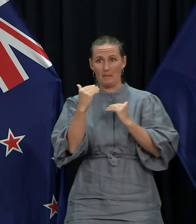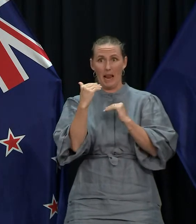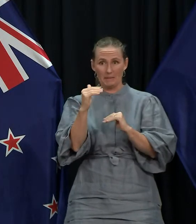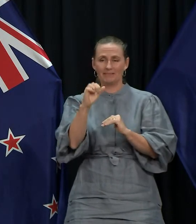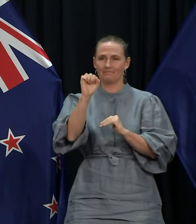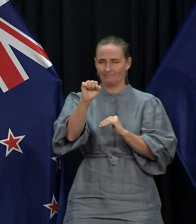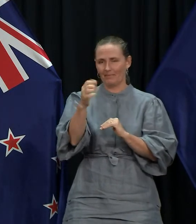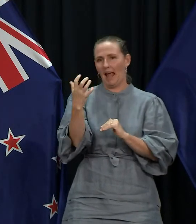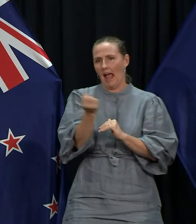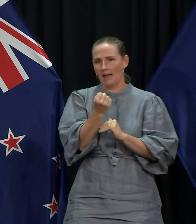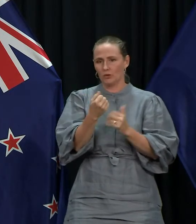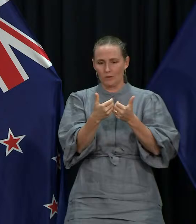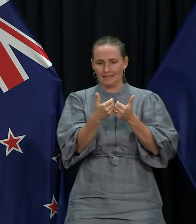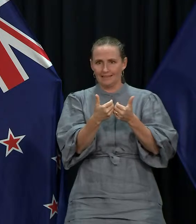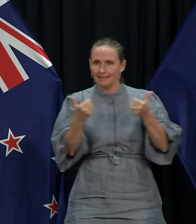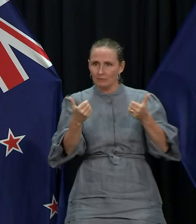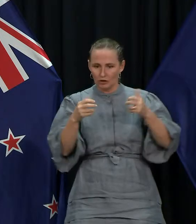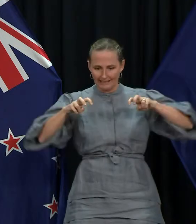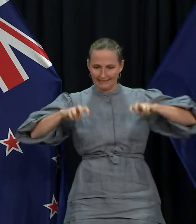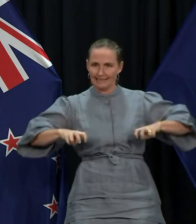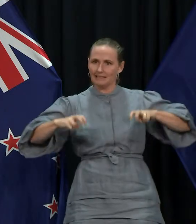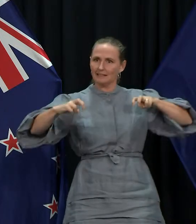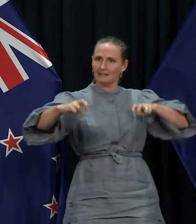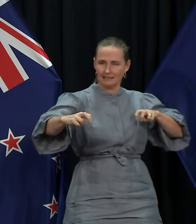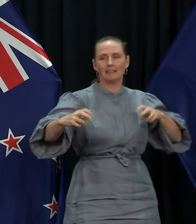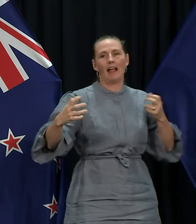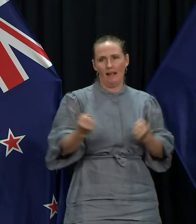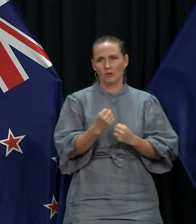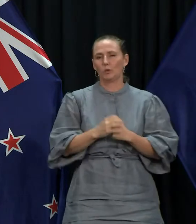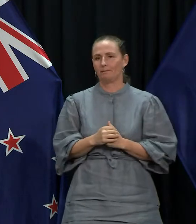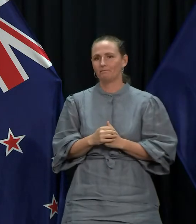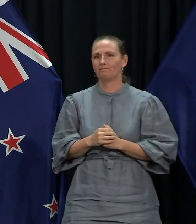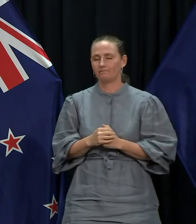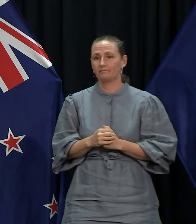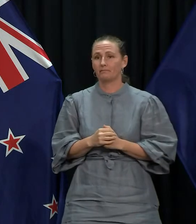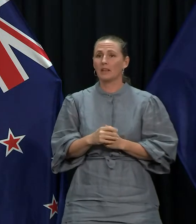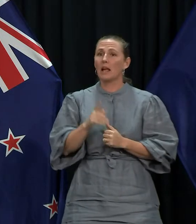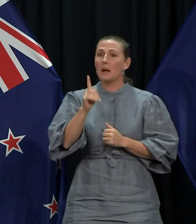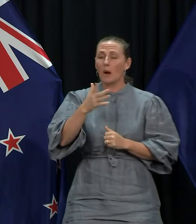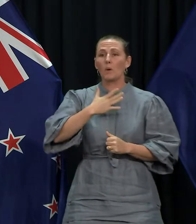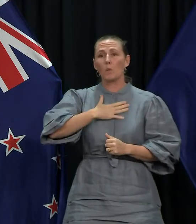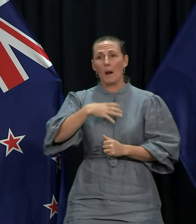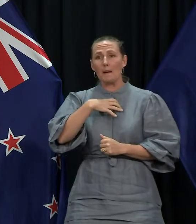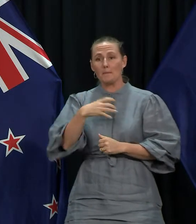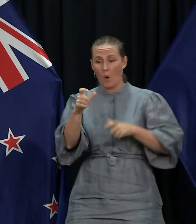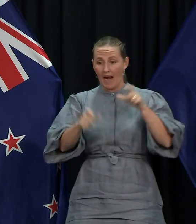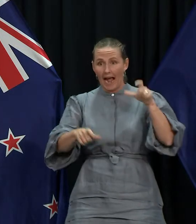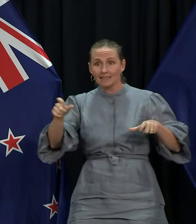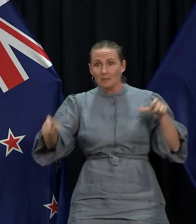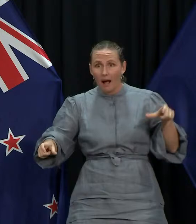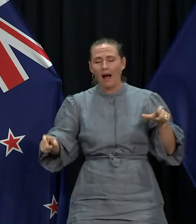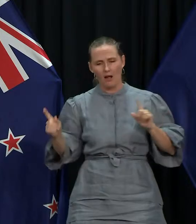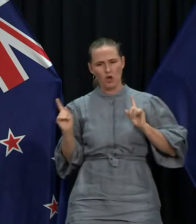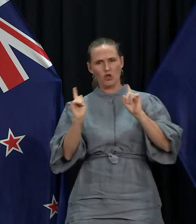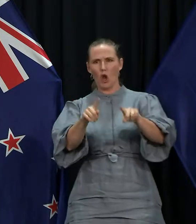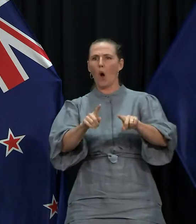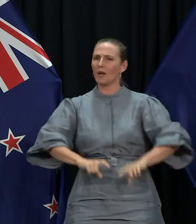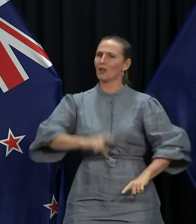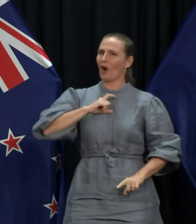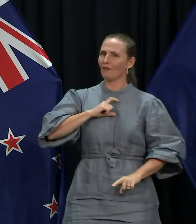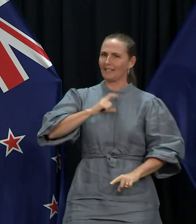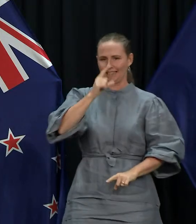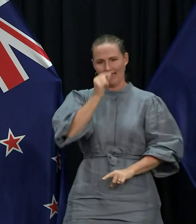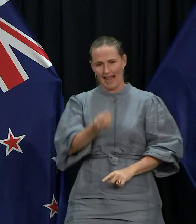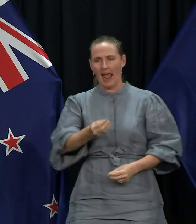and separated. However, at the same time, we want patrons, we want customers to be confident to go out, even if